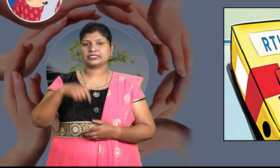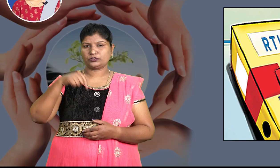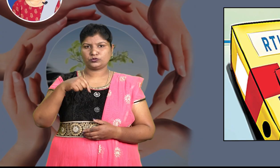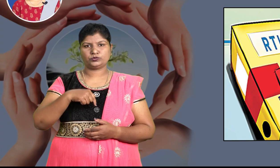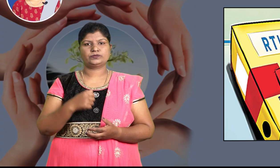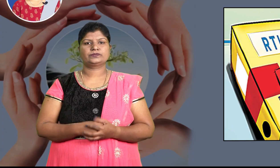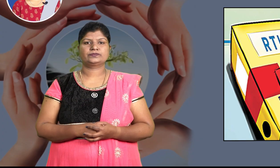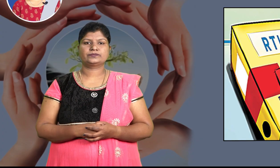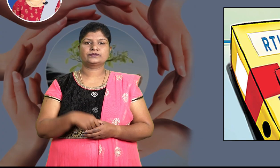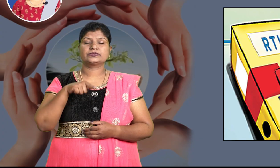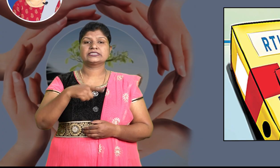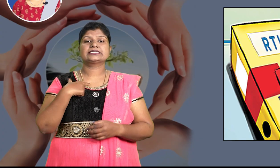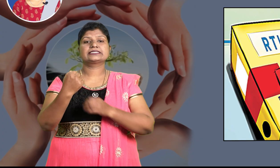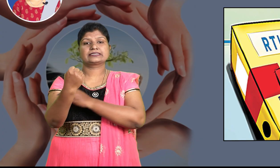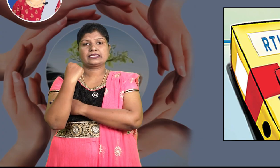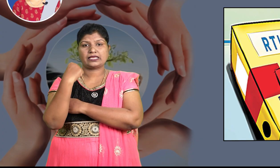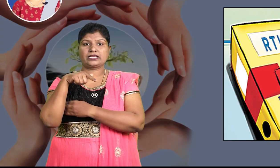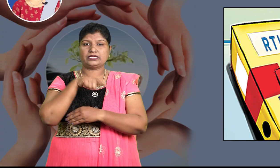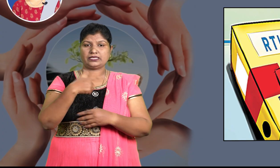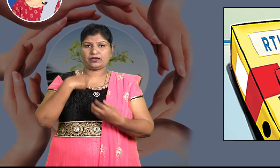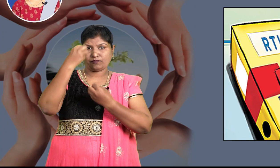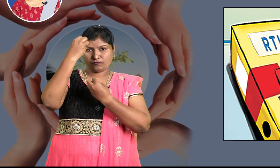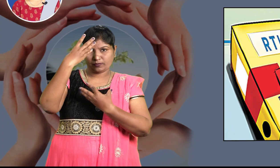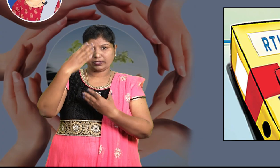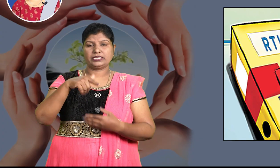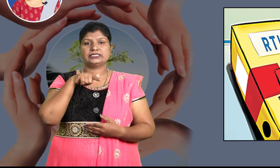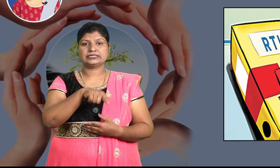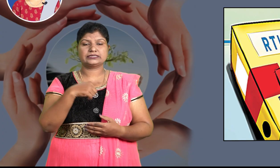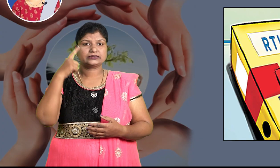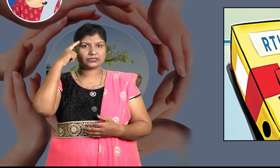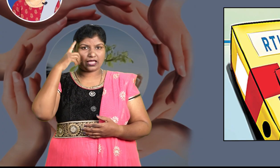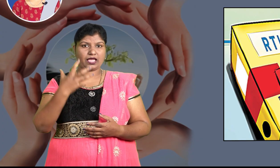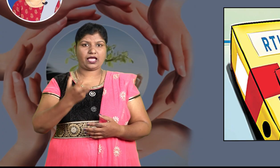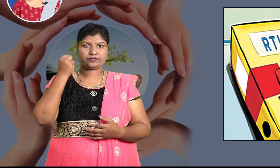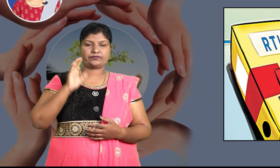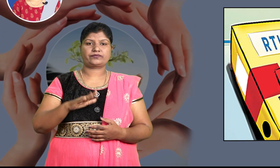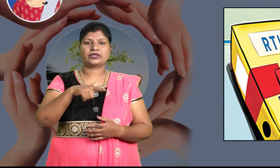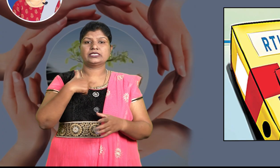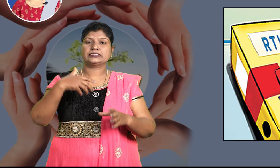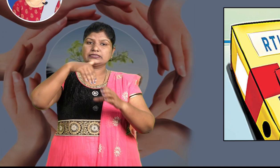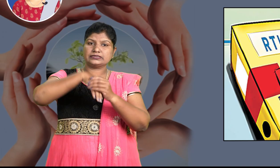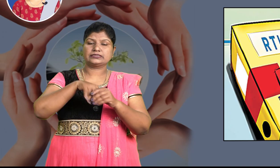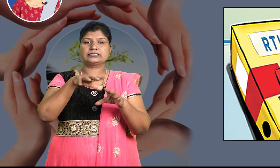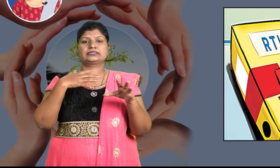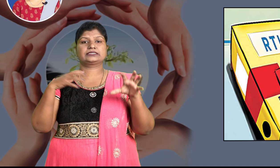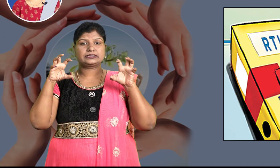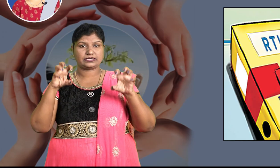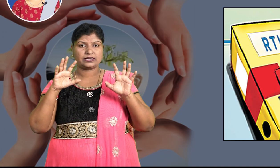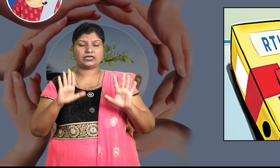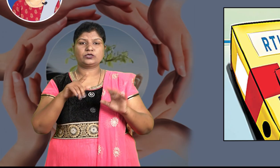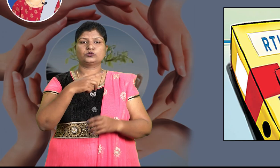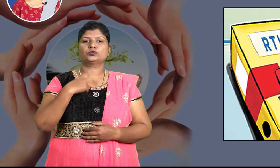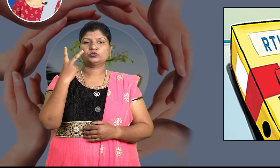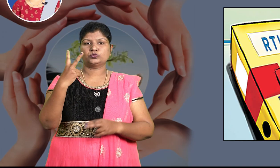Today, the right to information is recognized within the Constitution under two fundamental